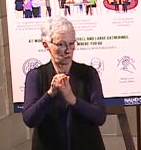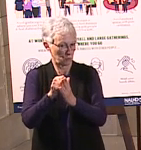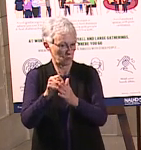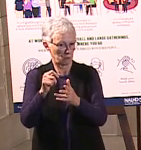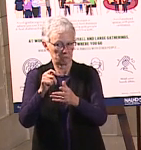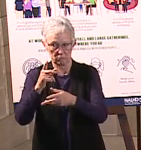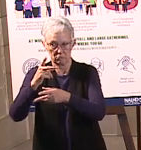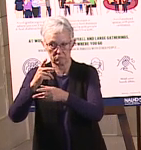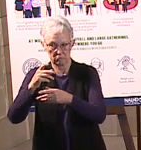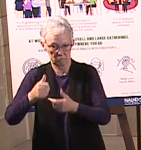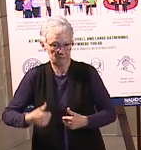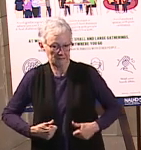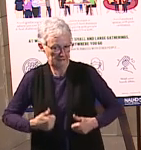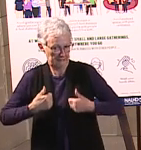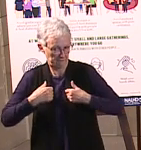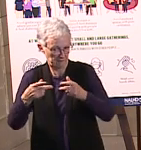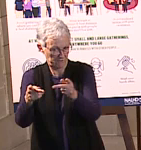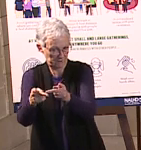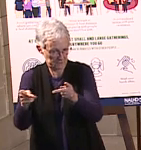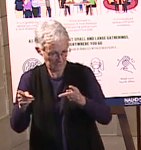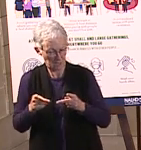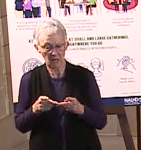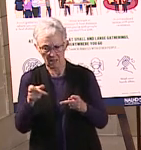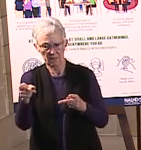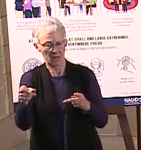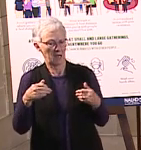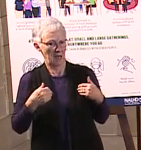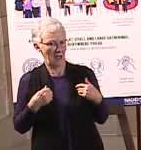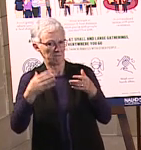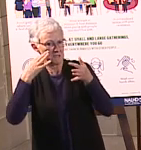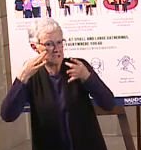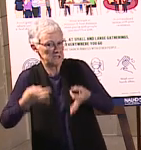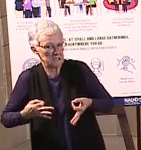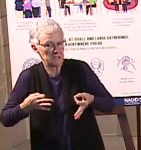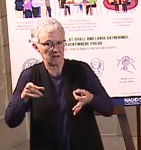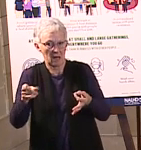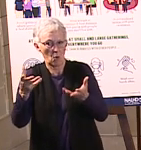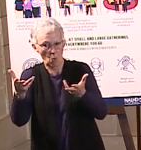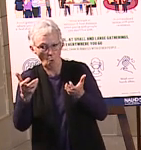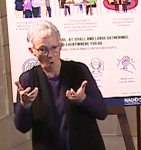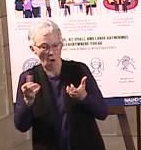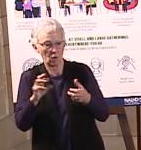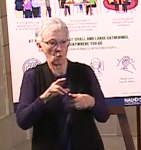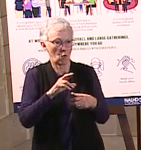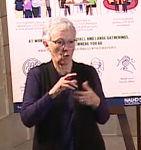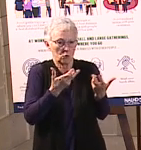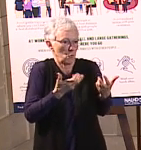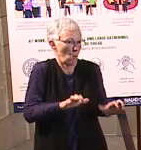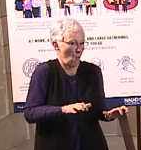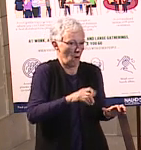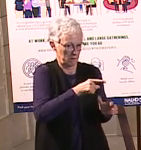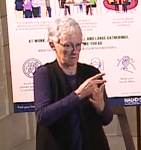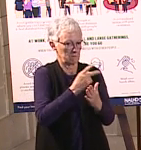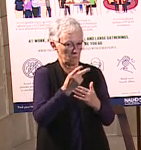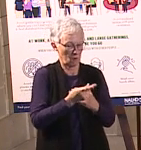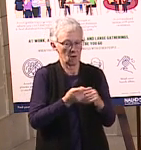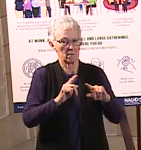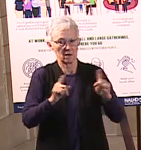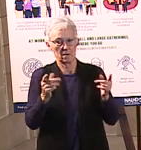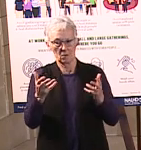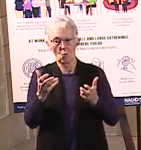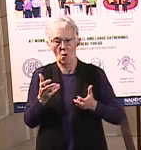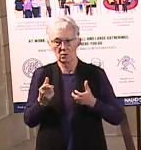are keenly aware of and very supportive of trying to do what they can to help residents feel some level